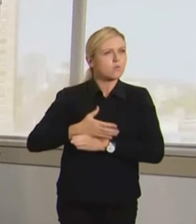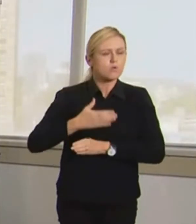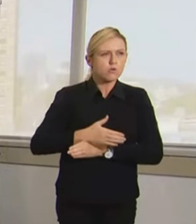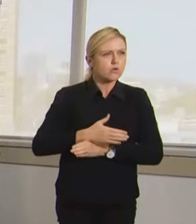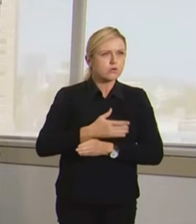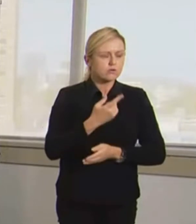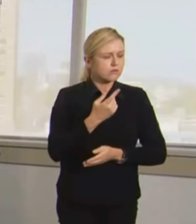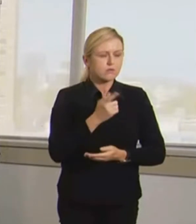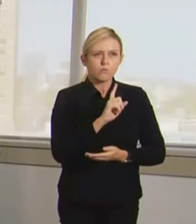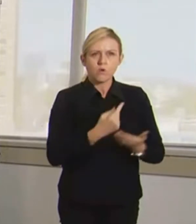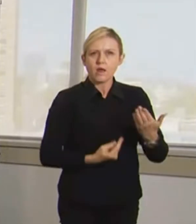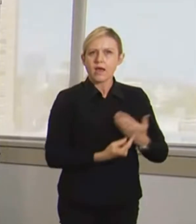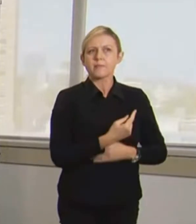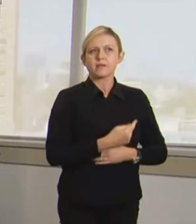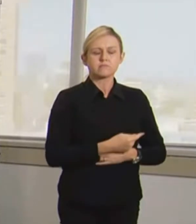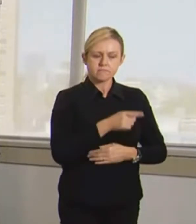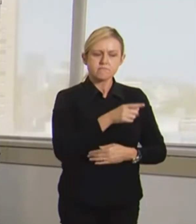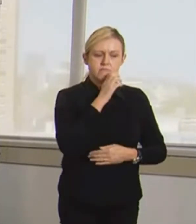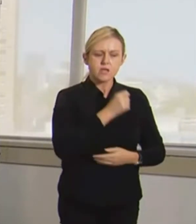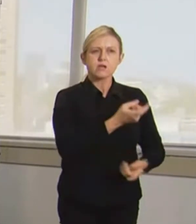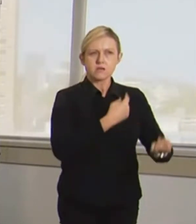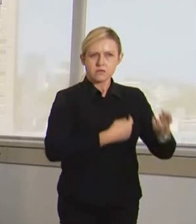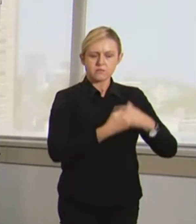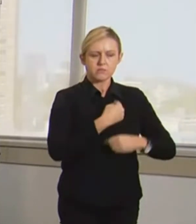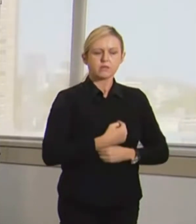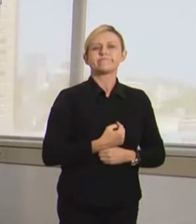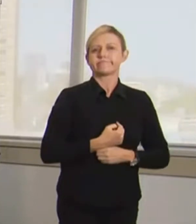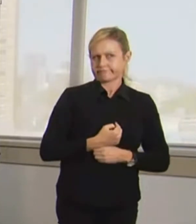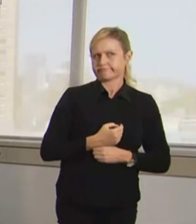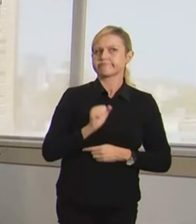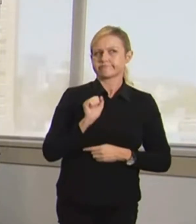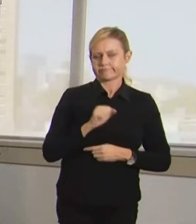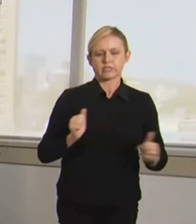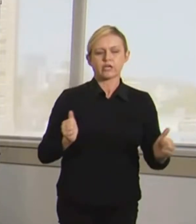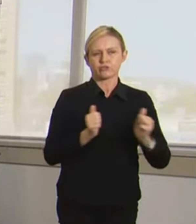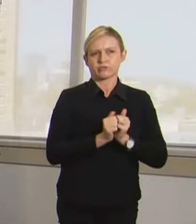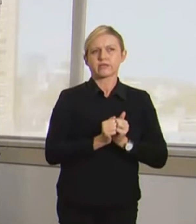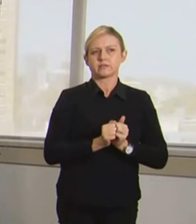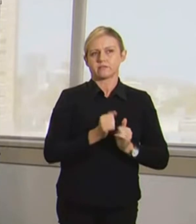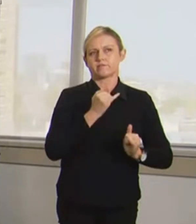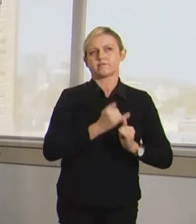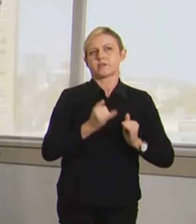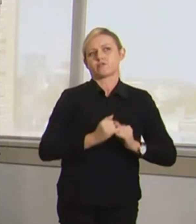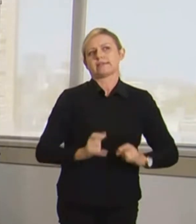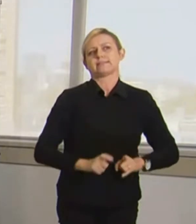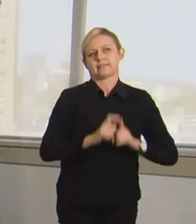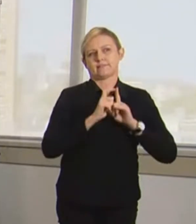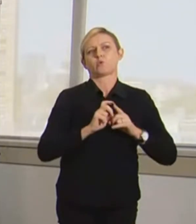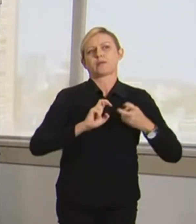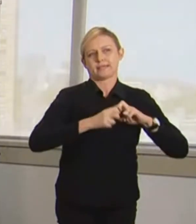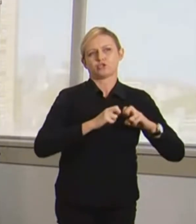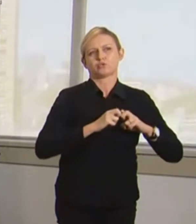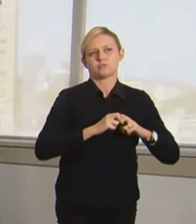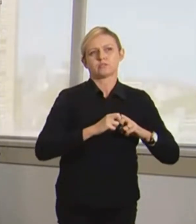to me, and further confirmed with other discussions, that it does present some very challenging management issues inside there